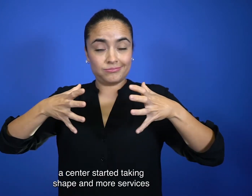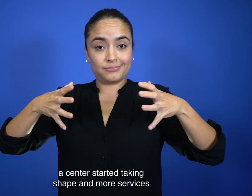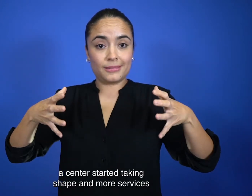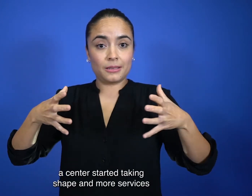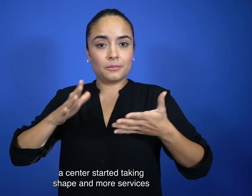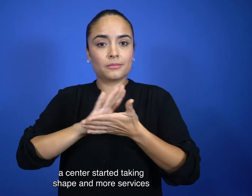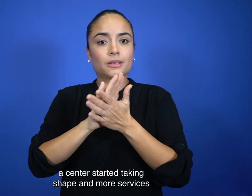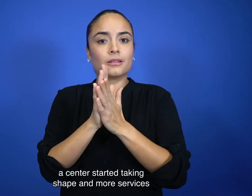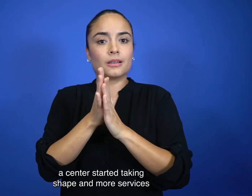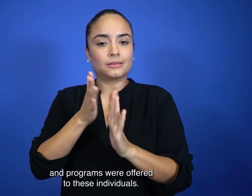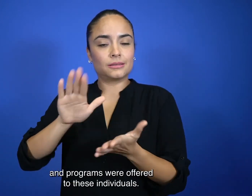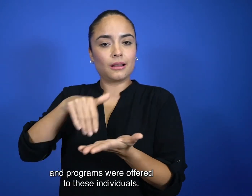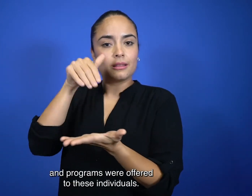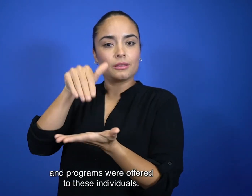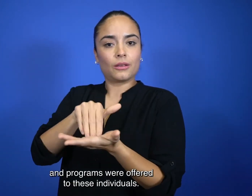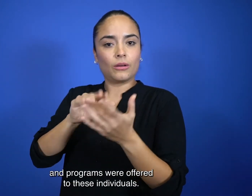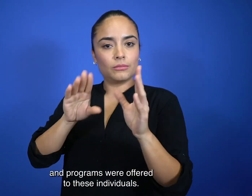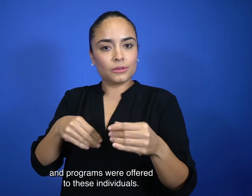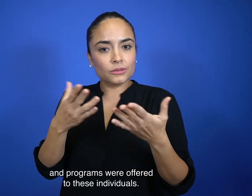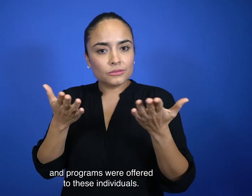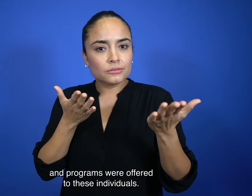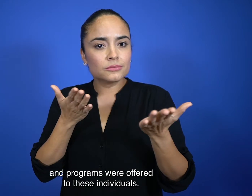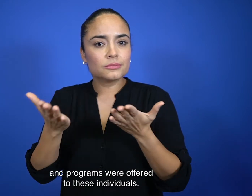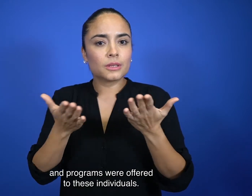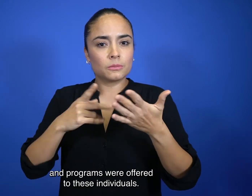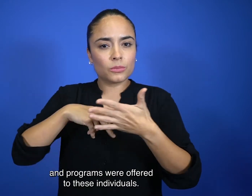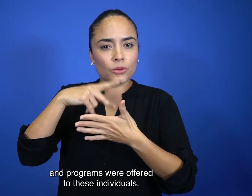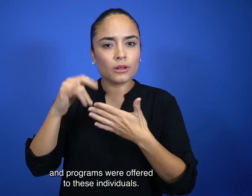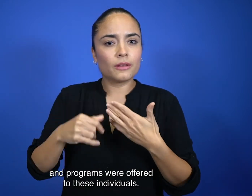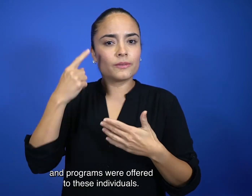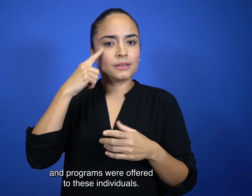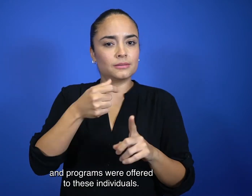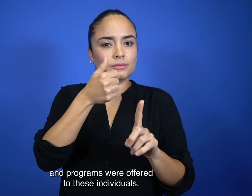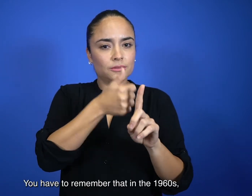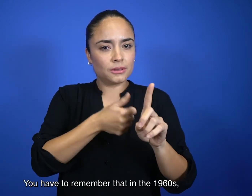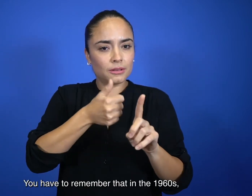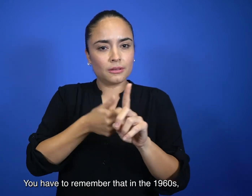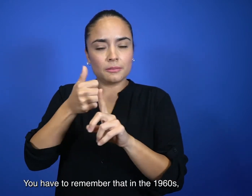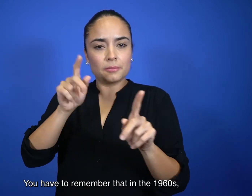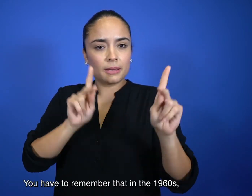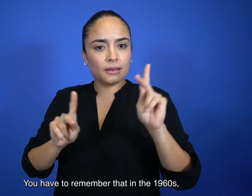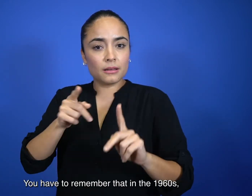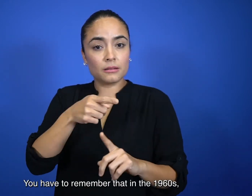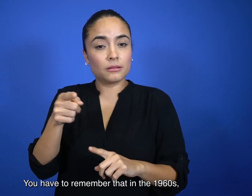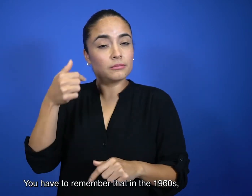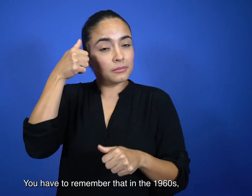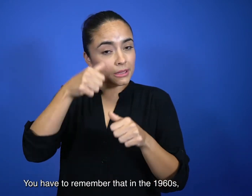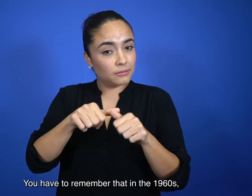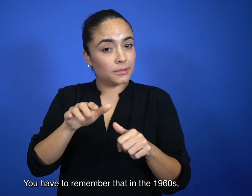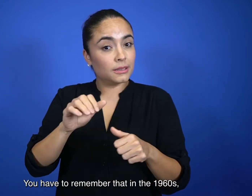more services and programs were offered to these individuals. You have to remember that in the 1960s, a